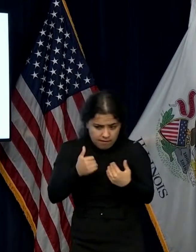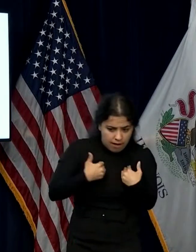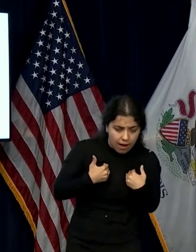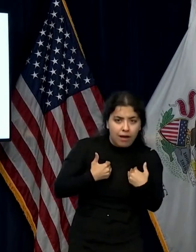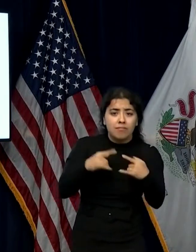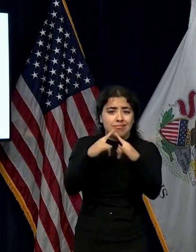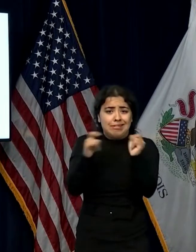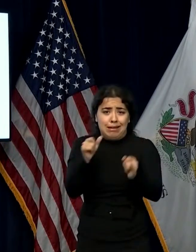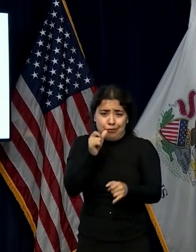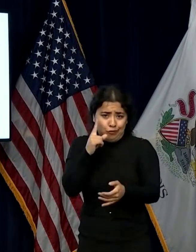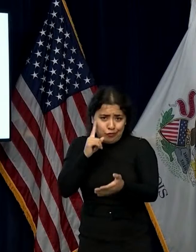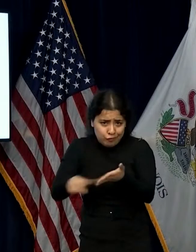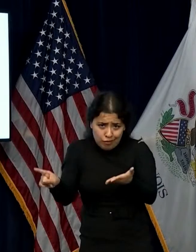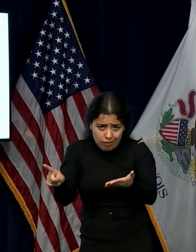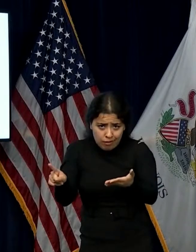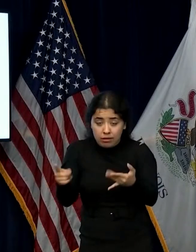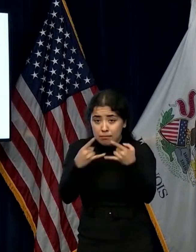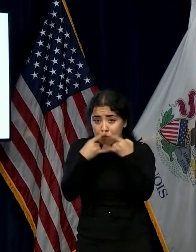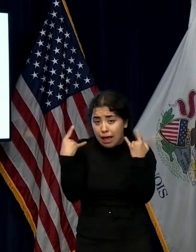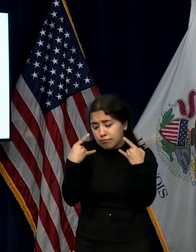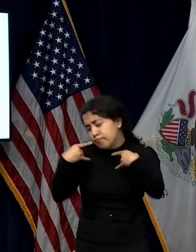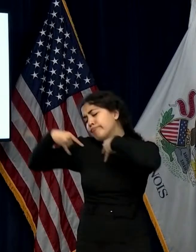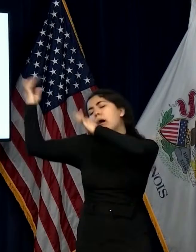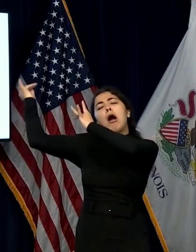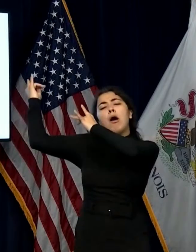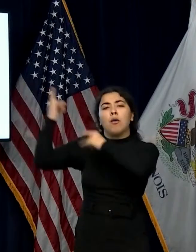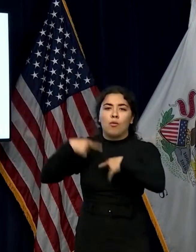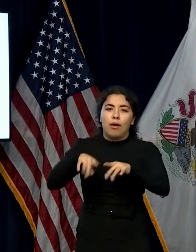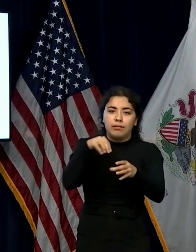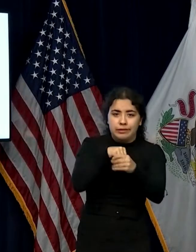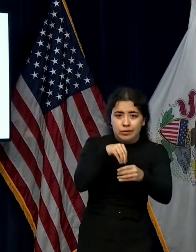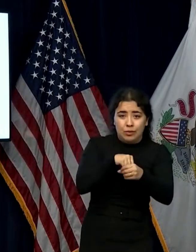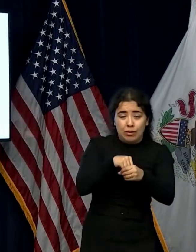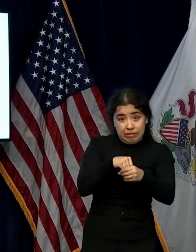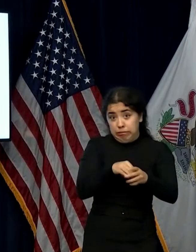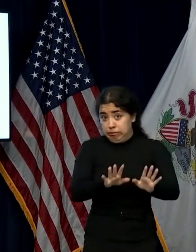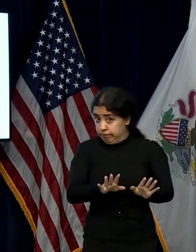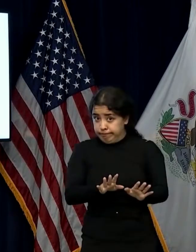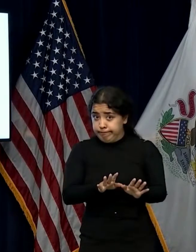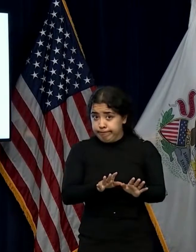camps, and masks were not worn while indoors.